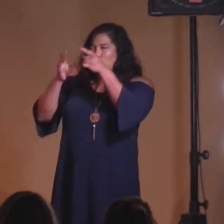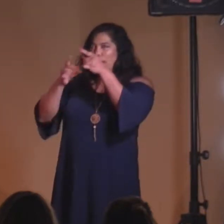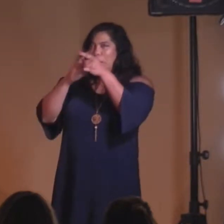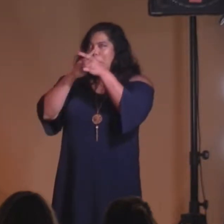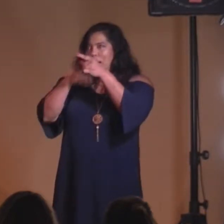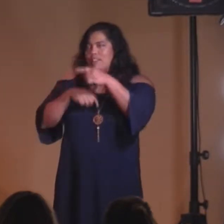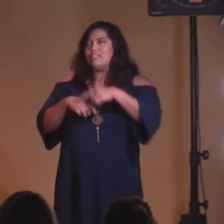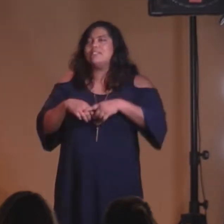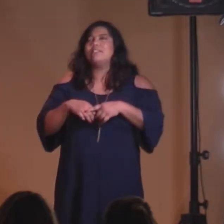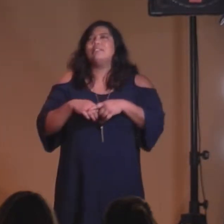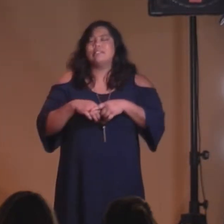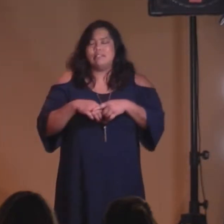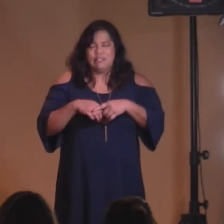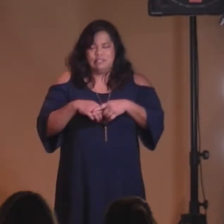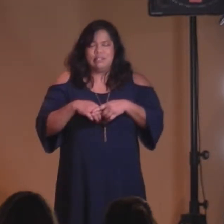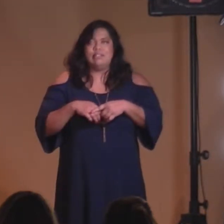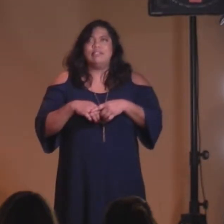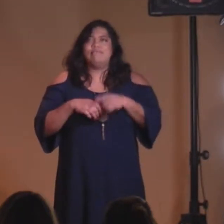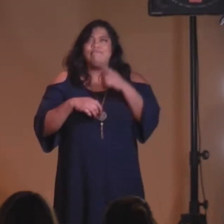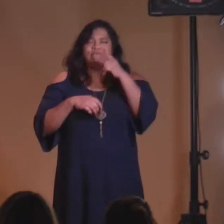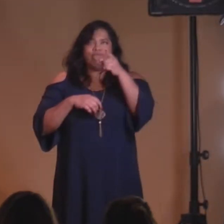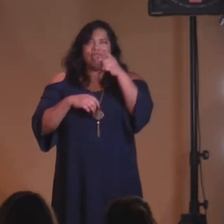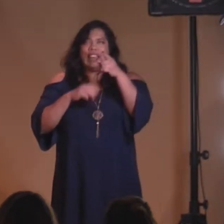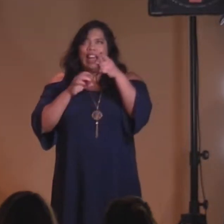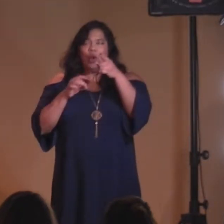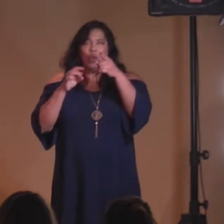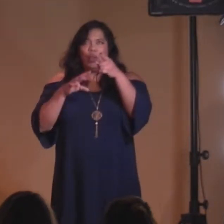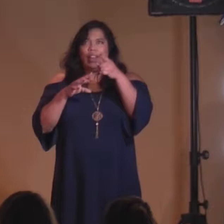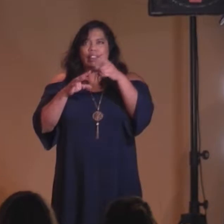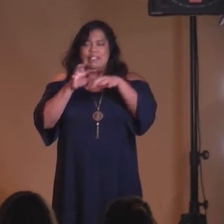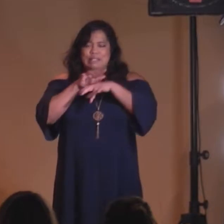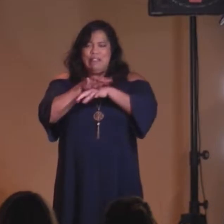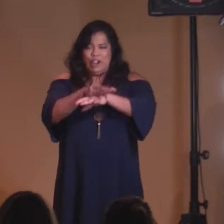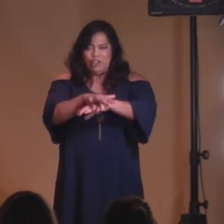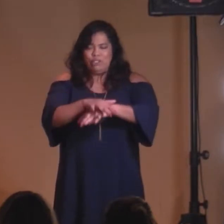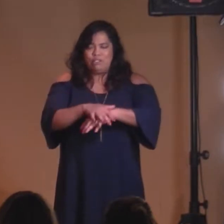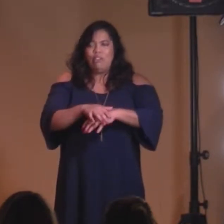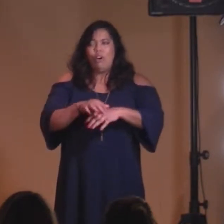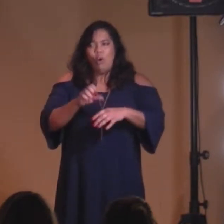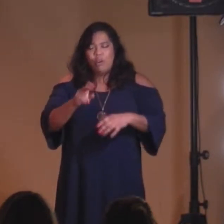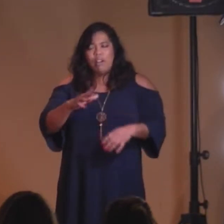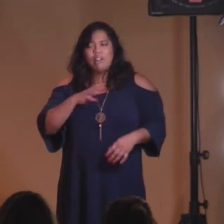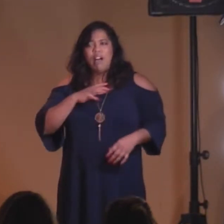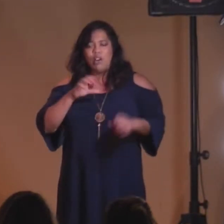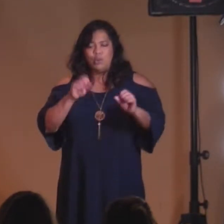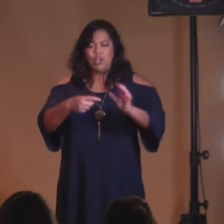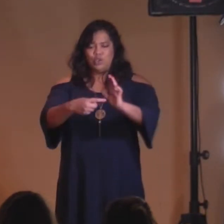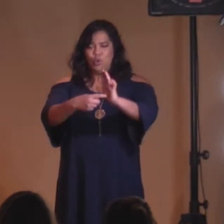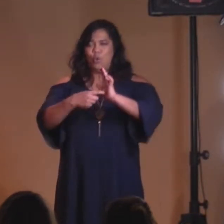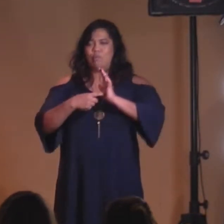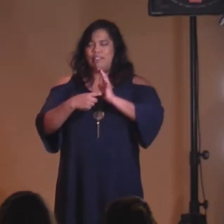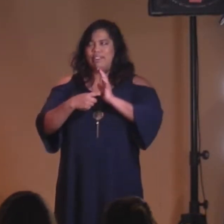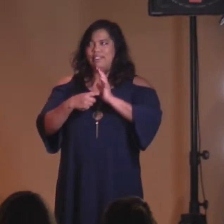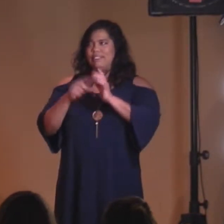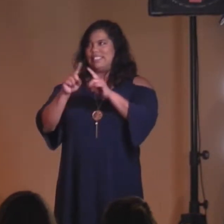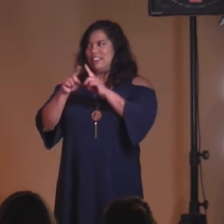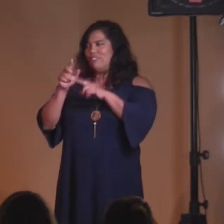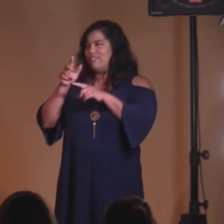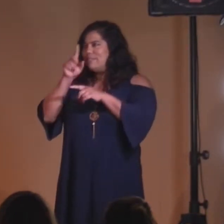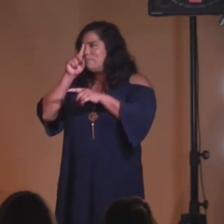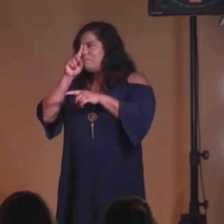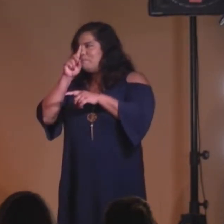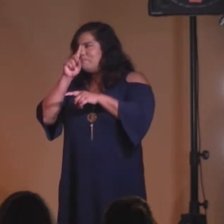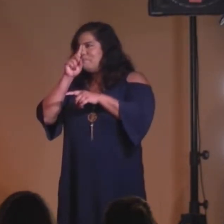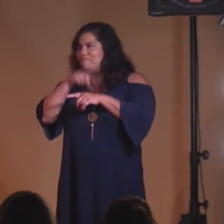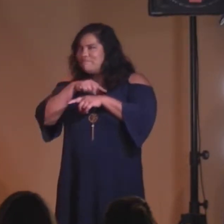mice. I don't like spiders. It's tangible. You can show me a spider. You can show me a